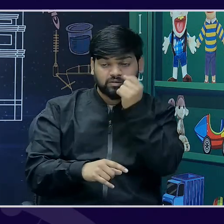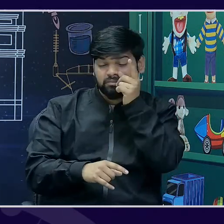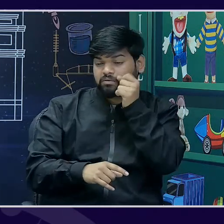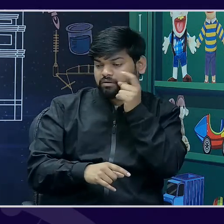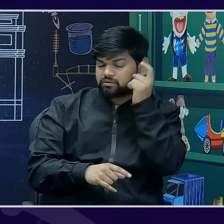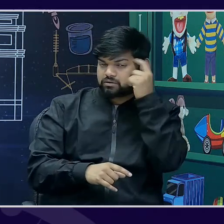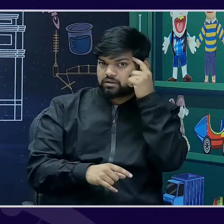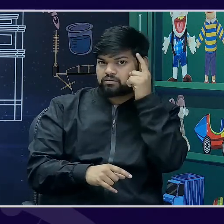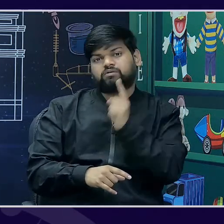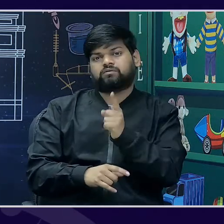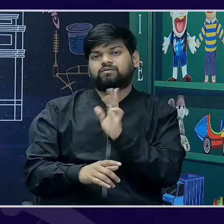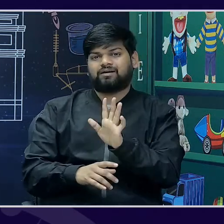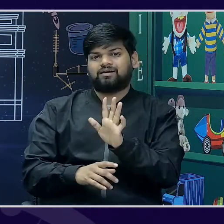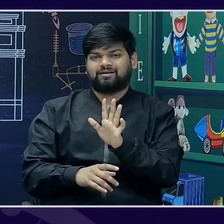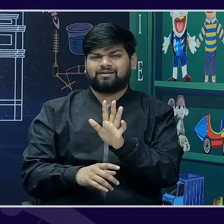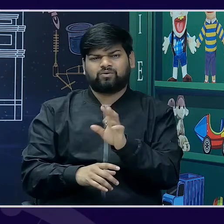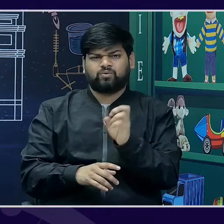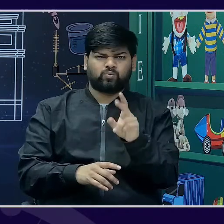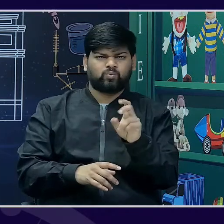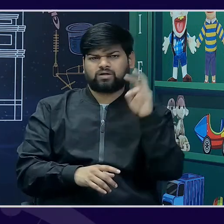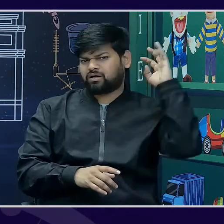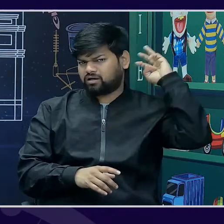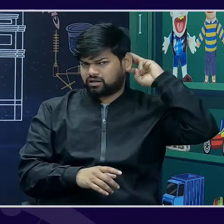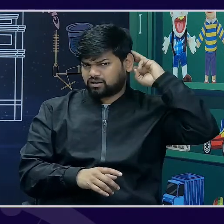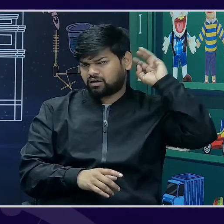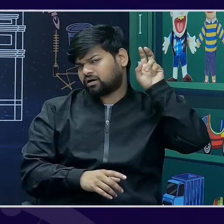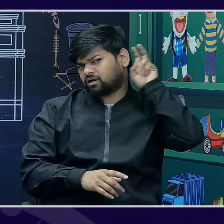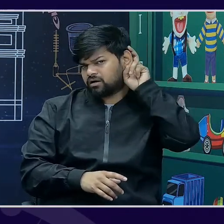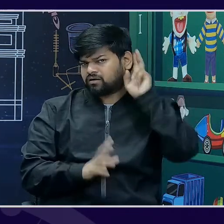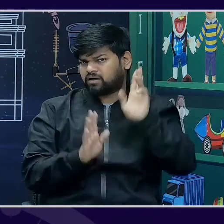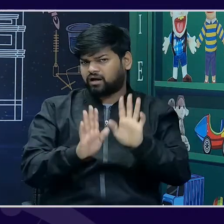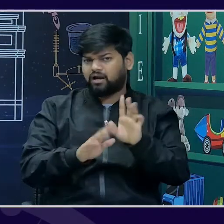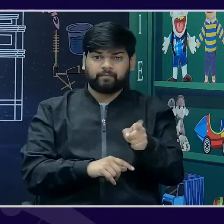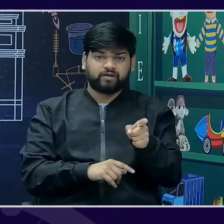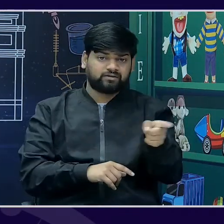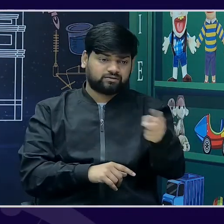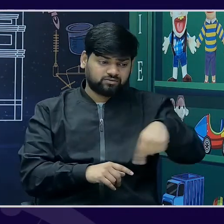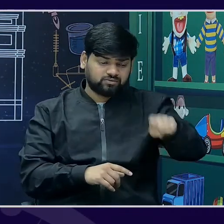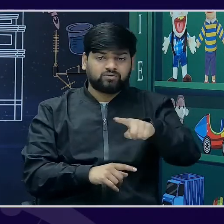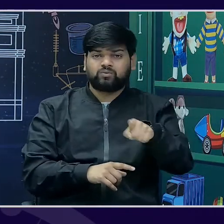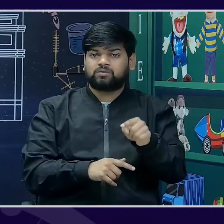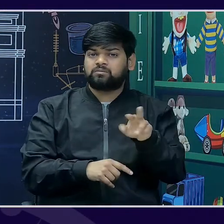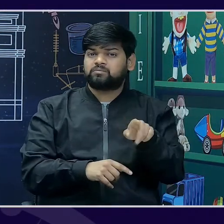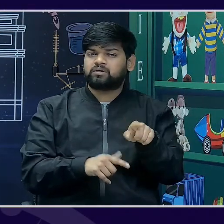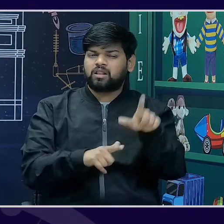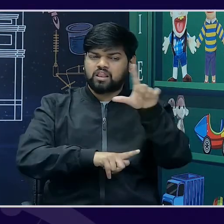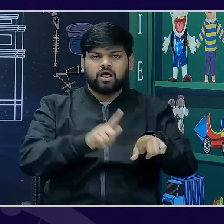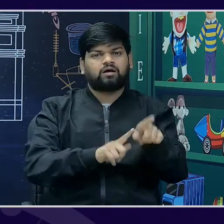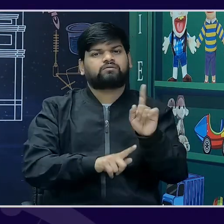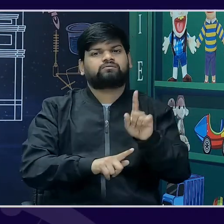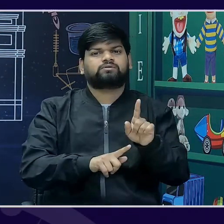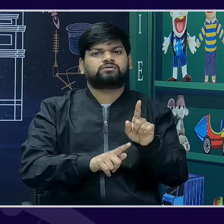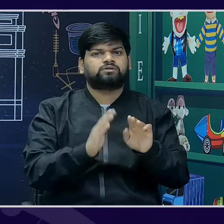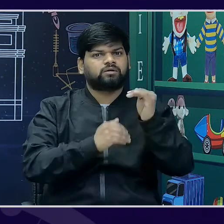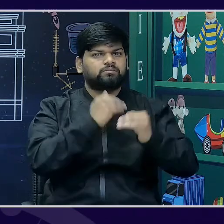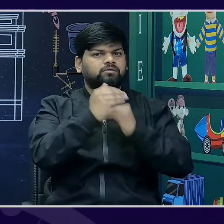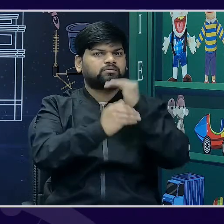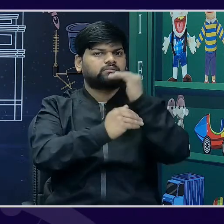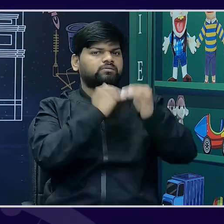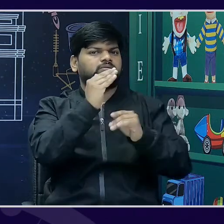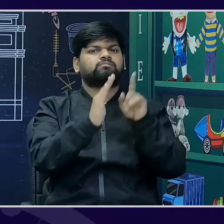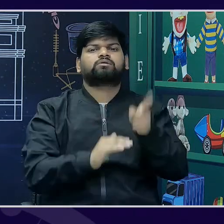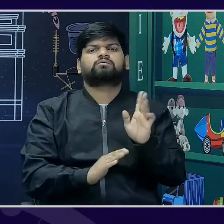Secondly, there are many incidences with due respect to the medical fraternity. Still, the insight and the success has not